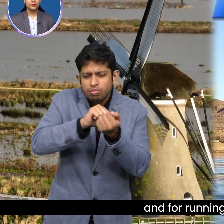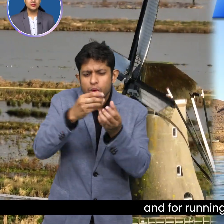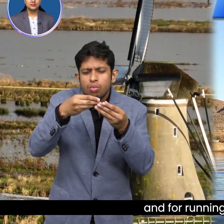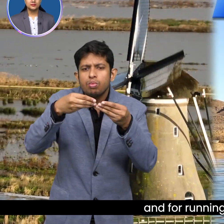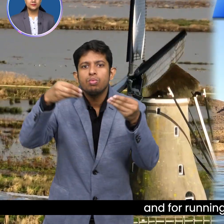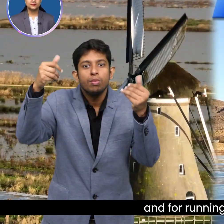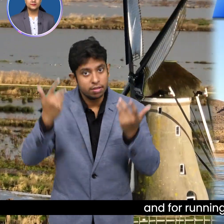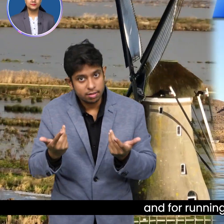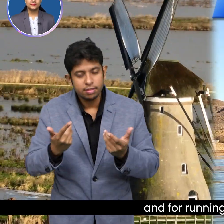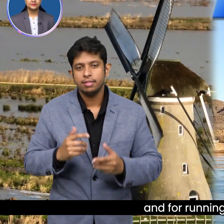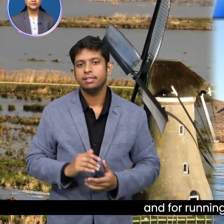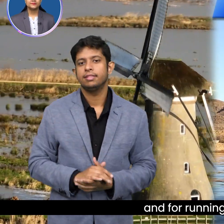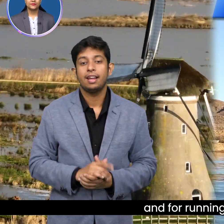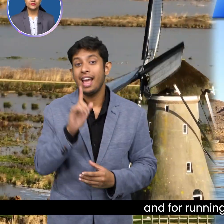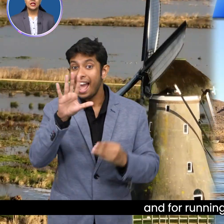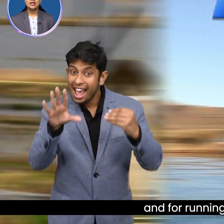flour mills.